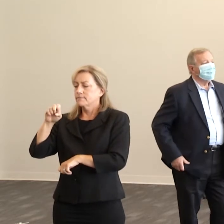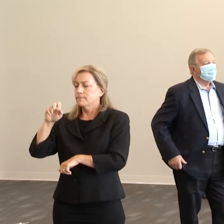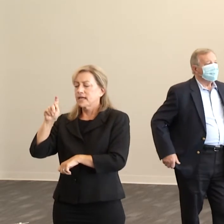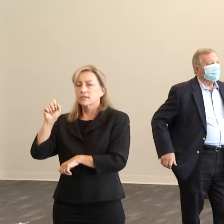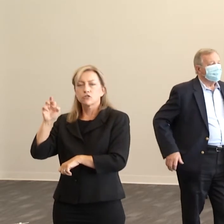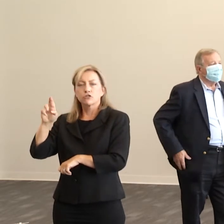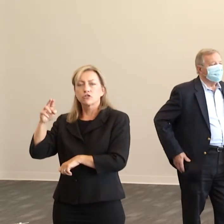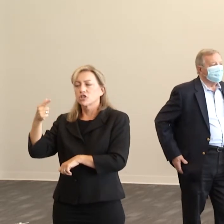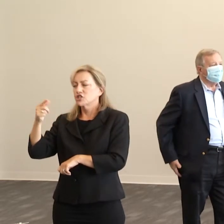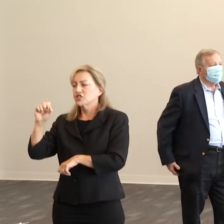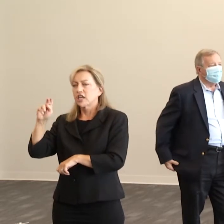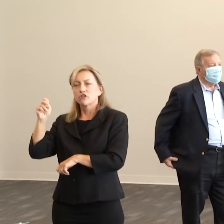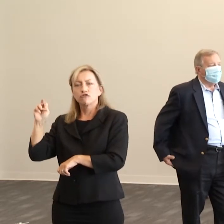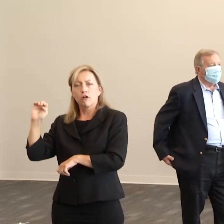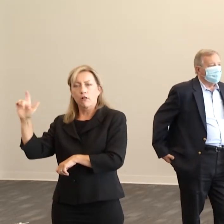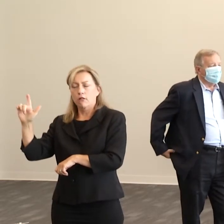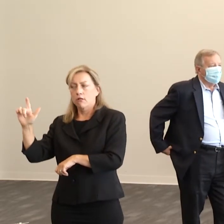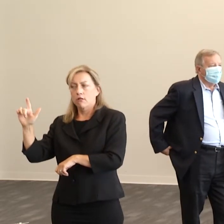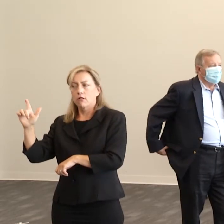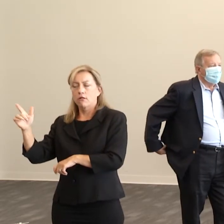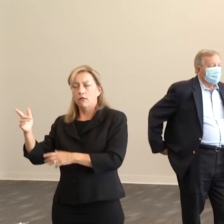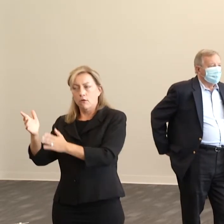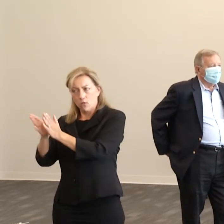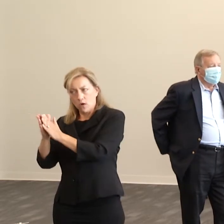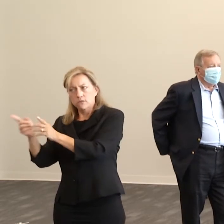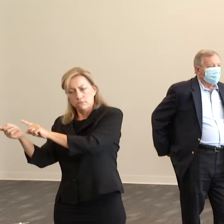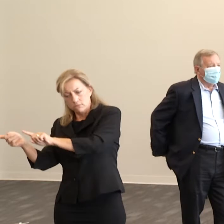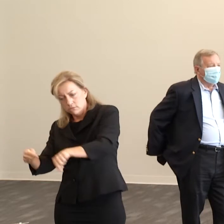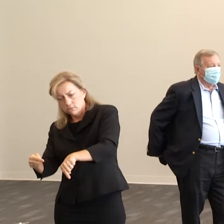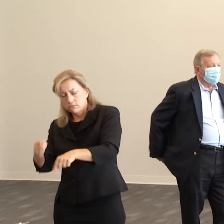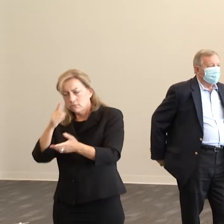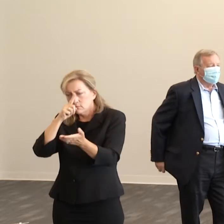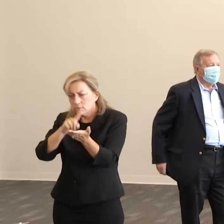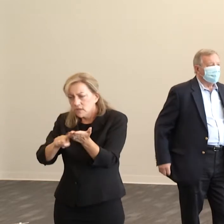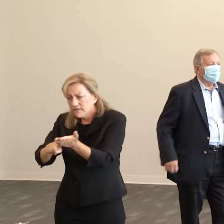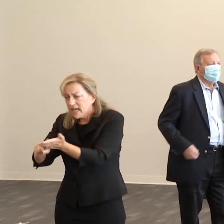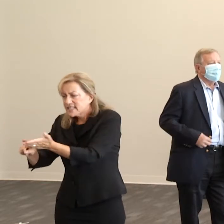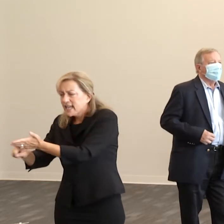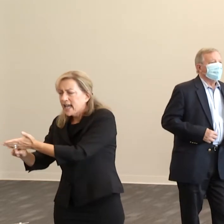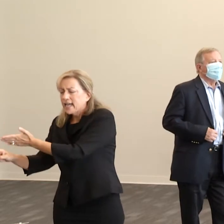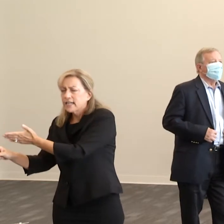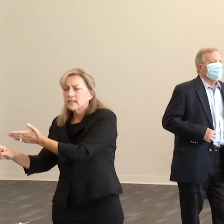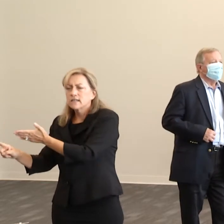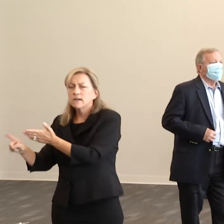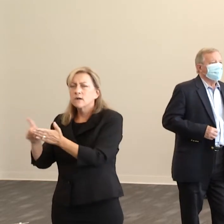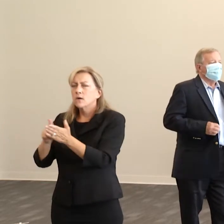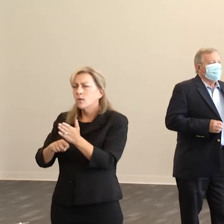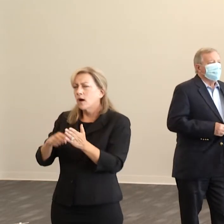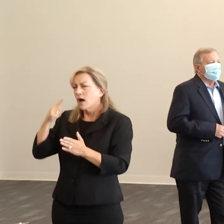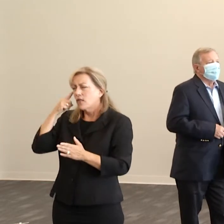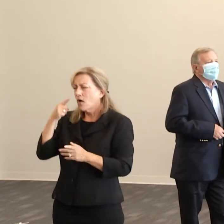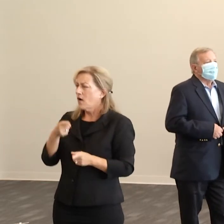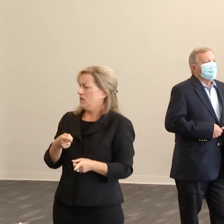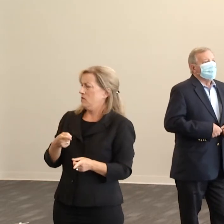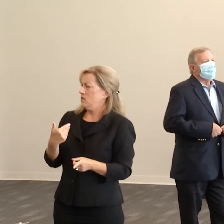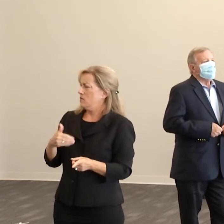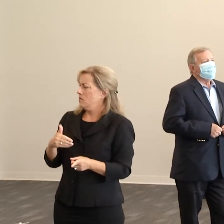to formally investigate what I thought were really discrete